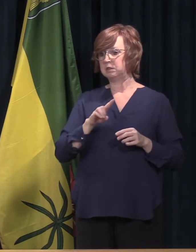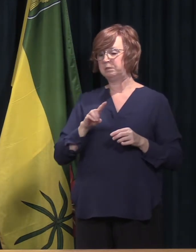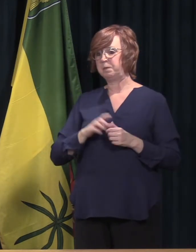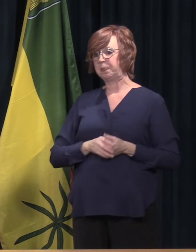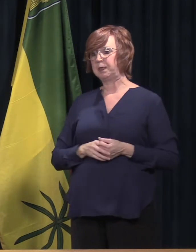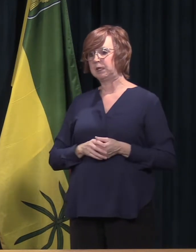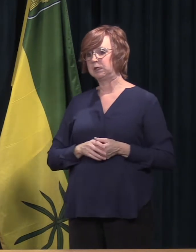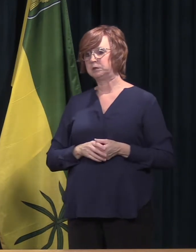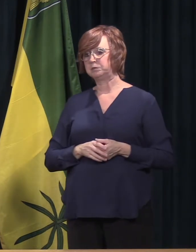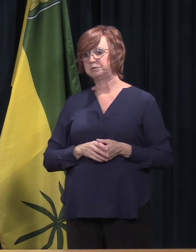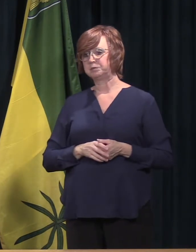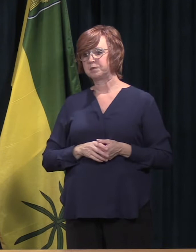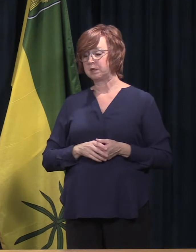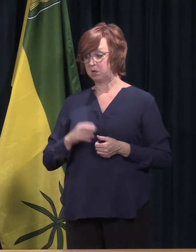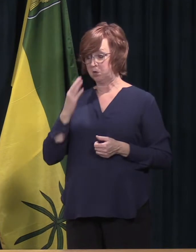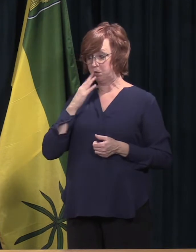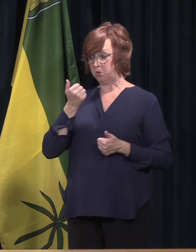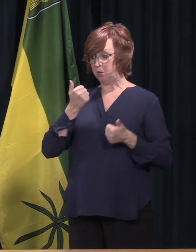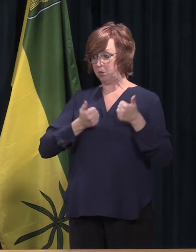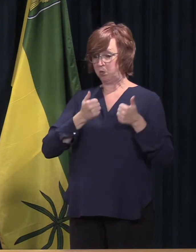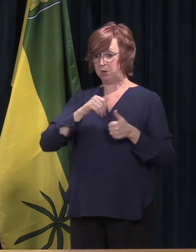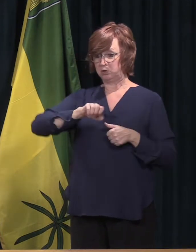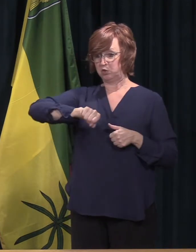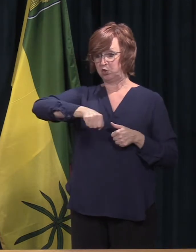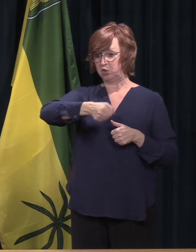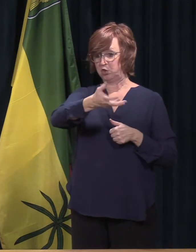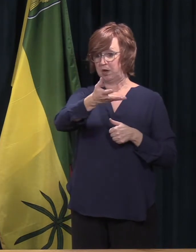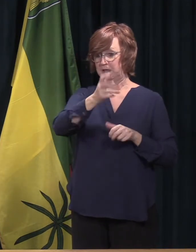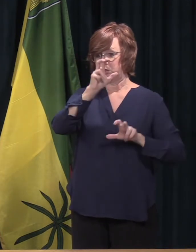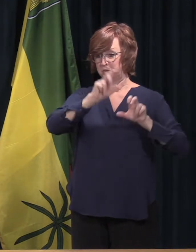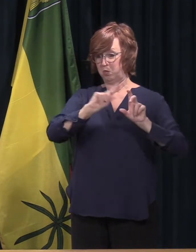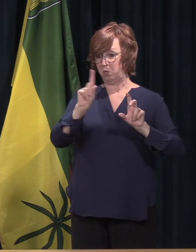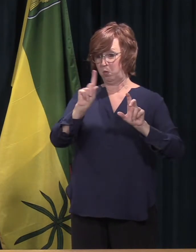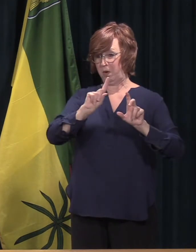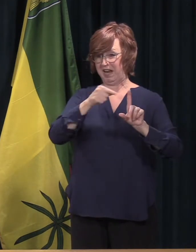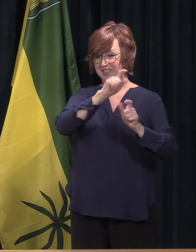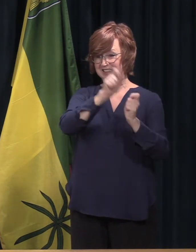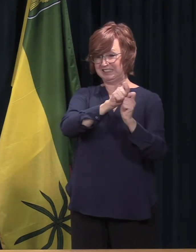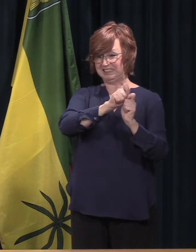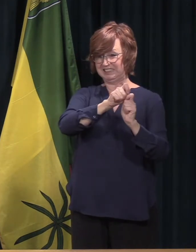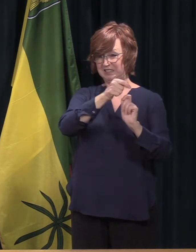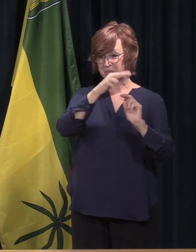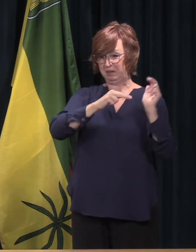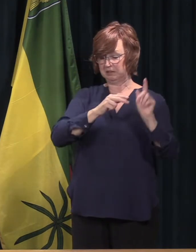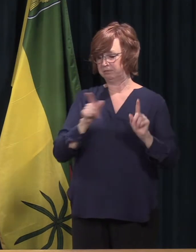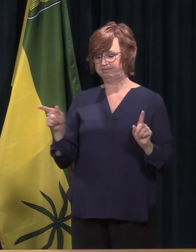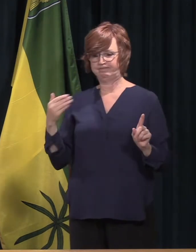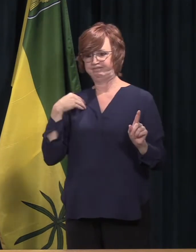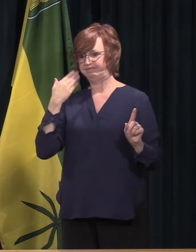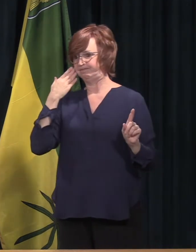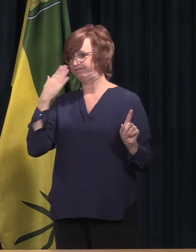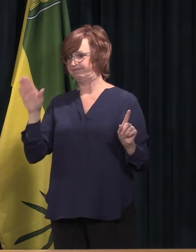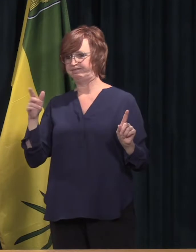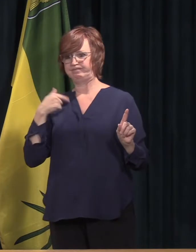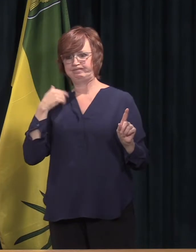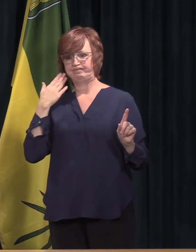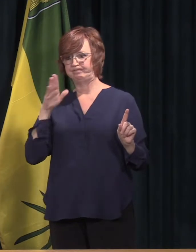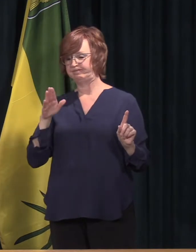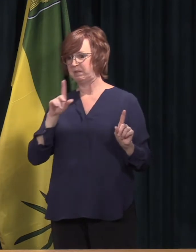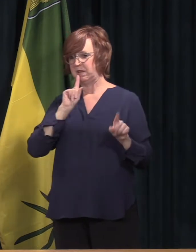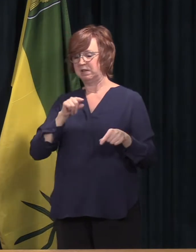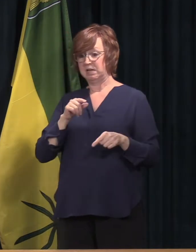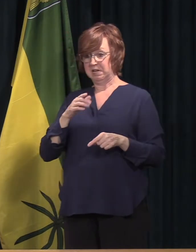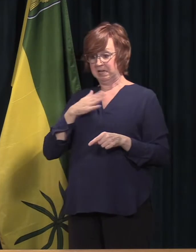which one it was that he believes he contracted? I don't have that information. This investigation is done jointly by